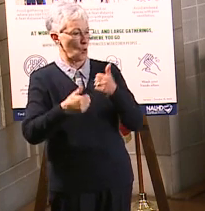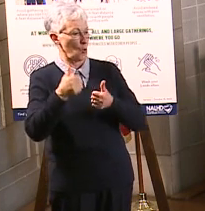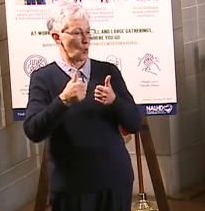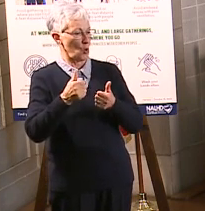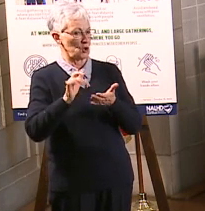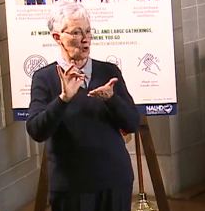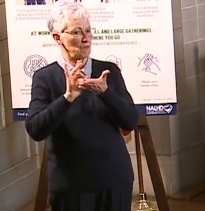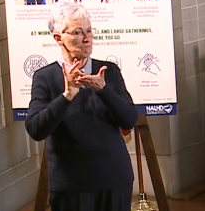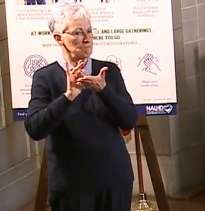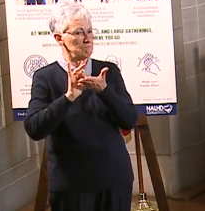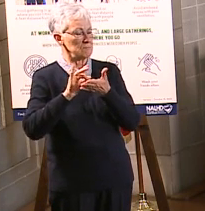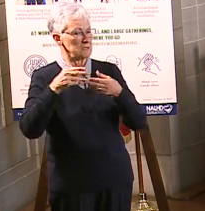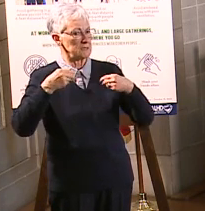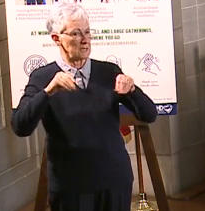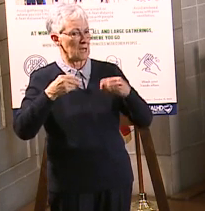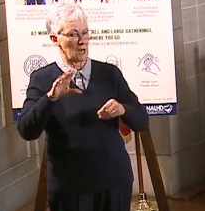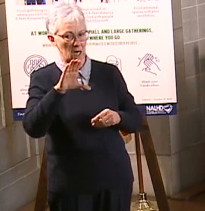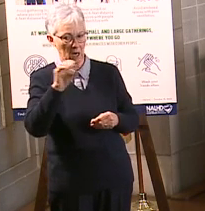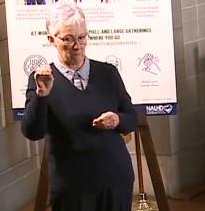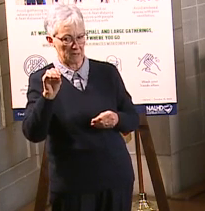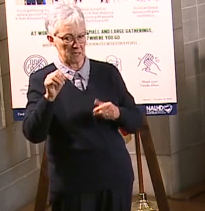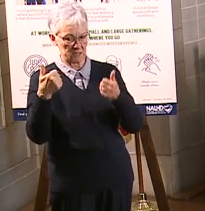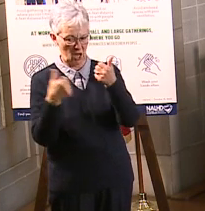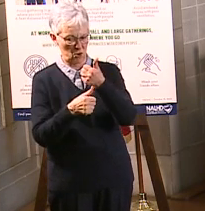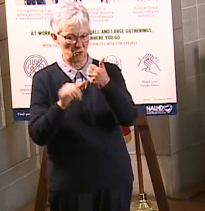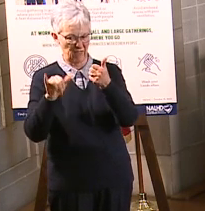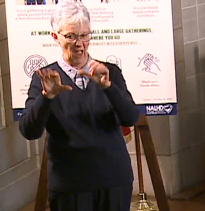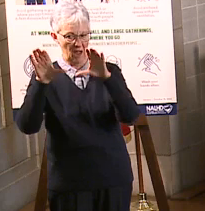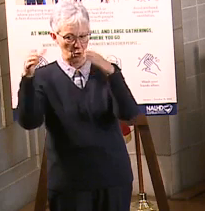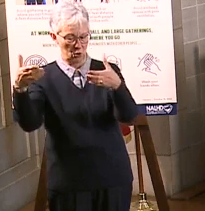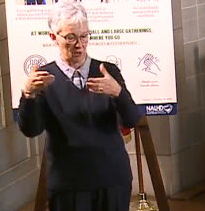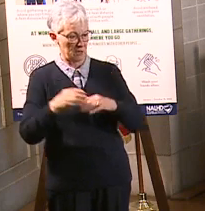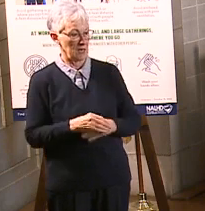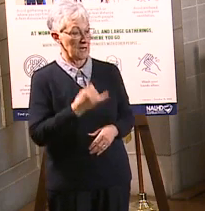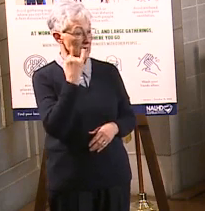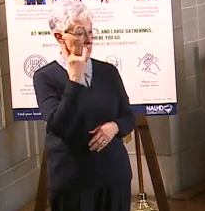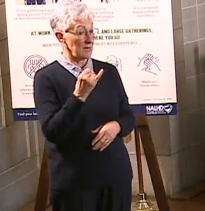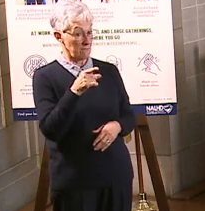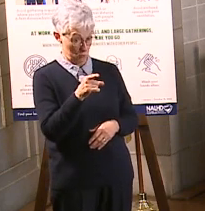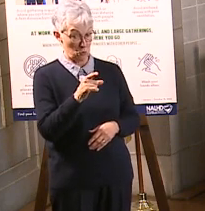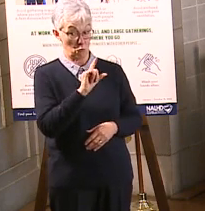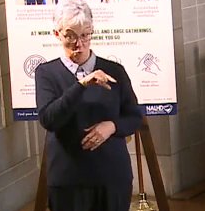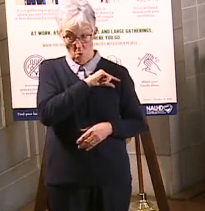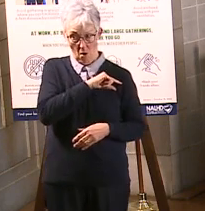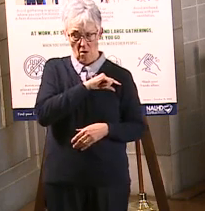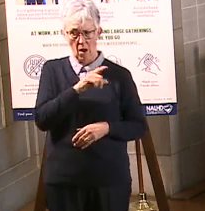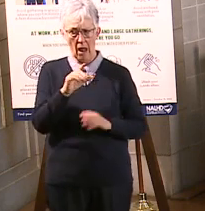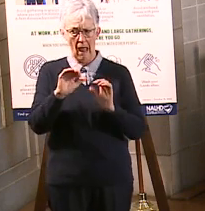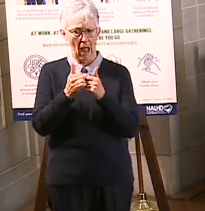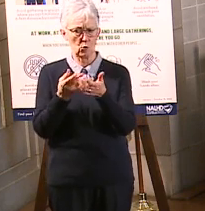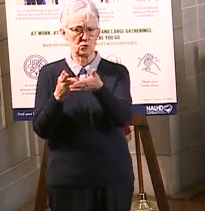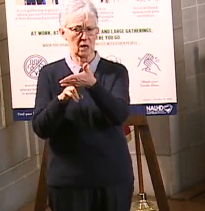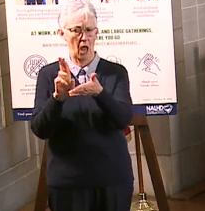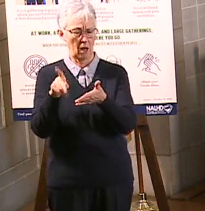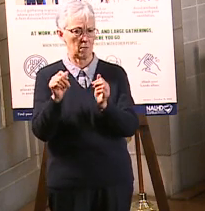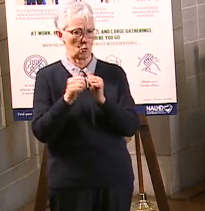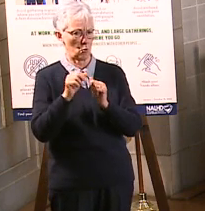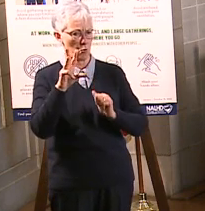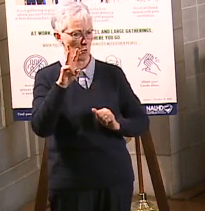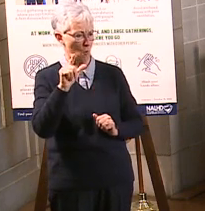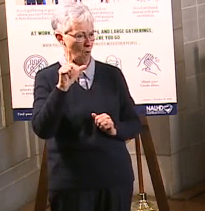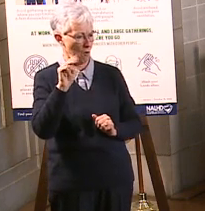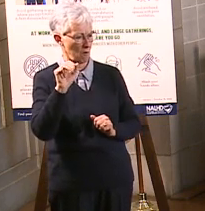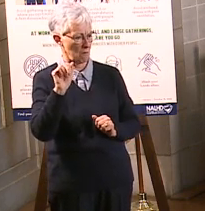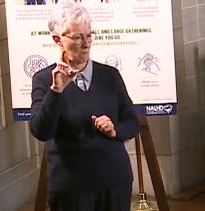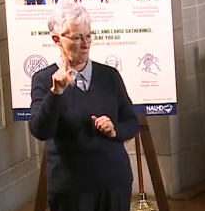already registered for the vaccine, do you have to sign up at the local Walmart or a drugstore under this program? And how do we make this less confusing for